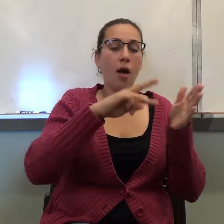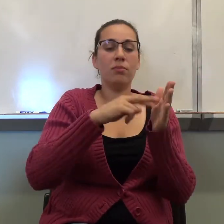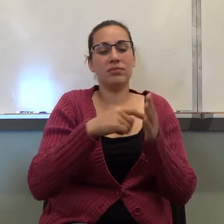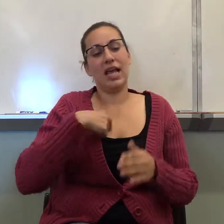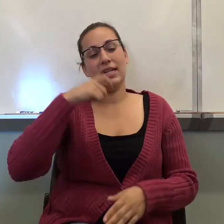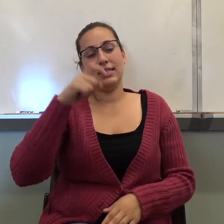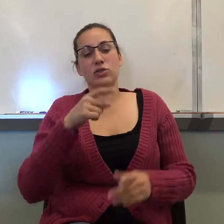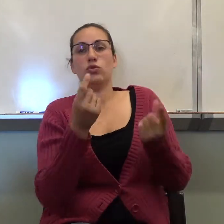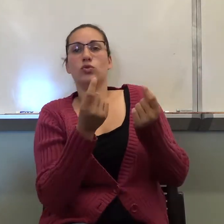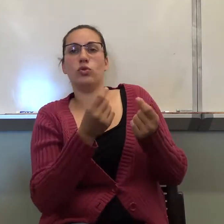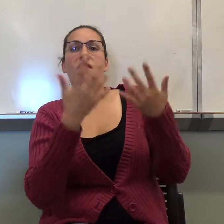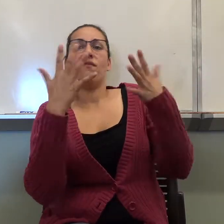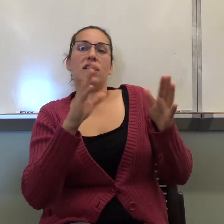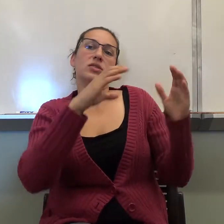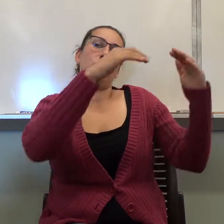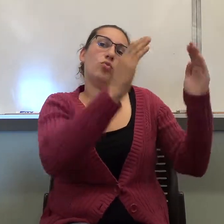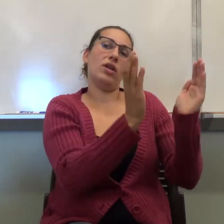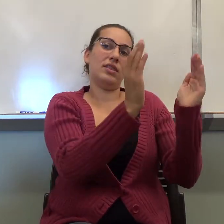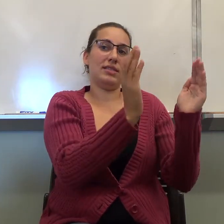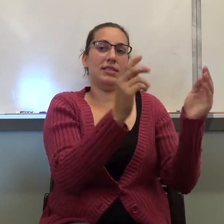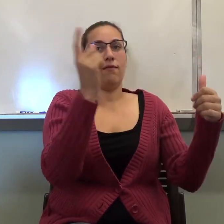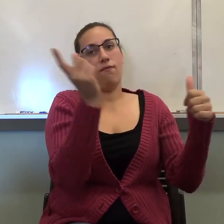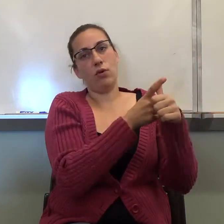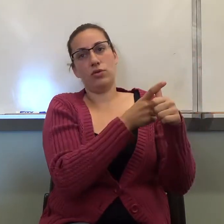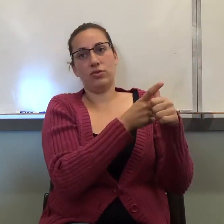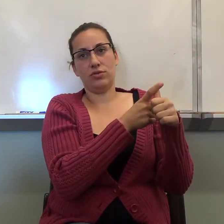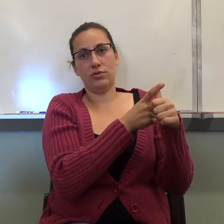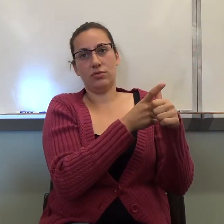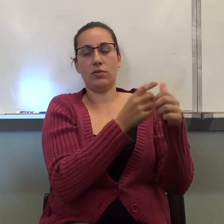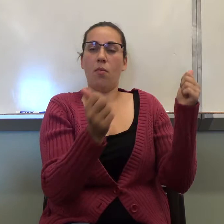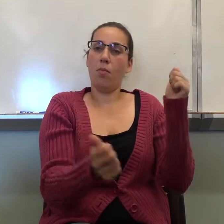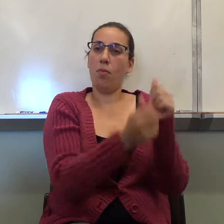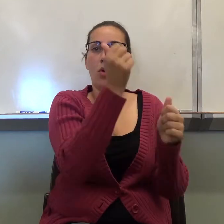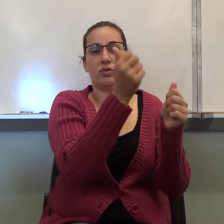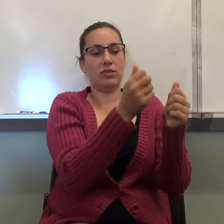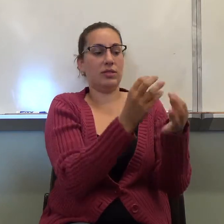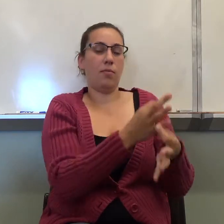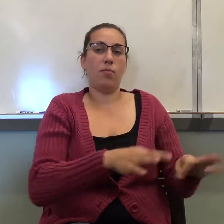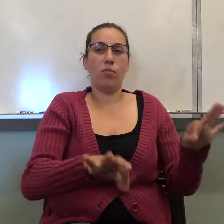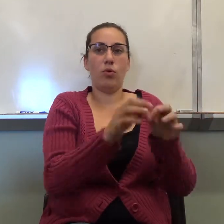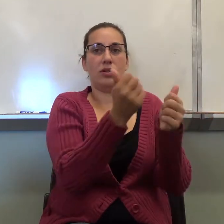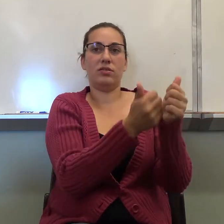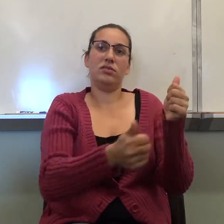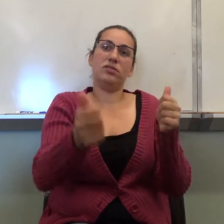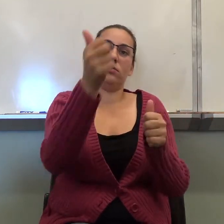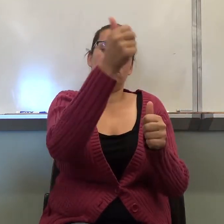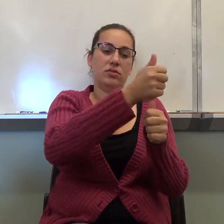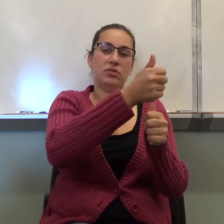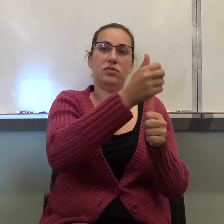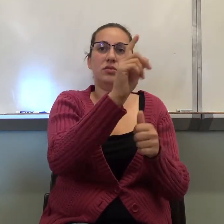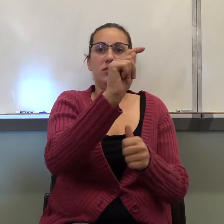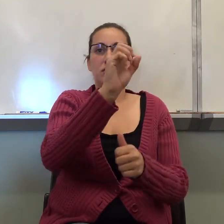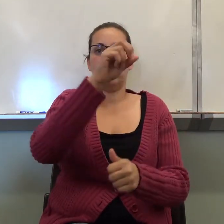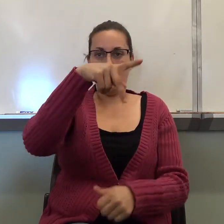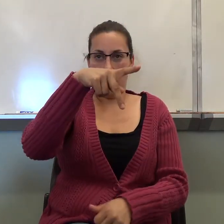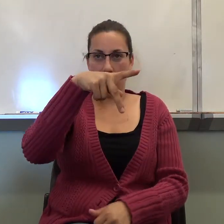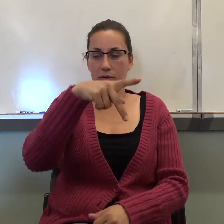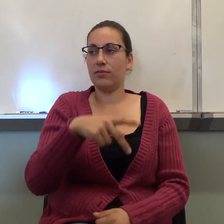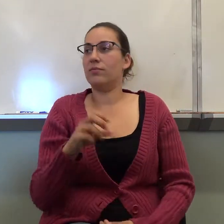Instead of using the 7/2 times the 7/2, could you just use 49/4